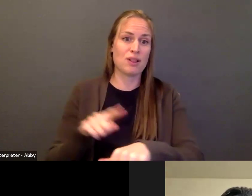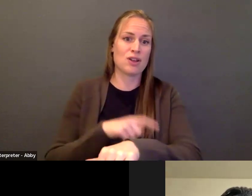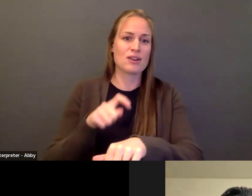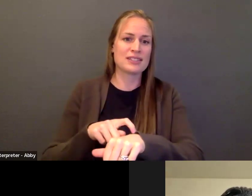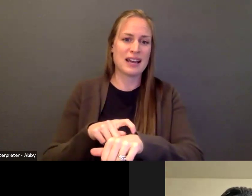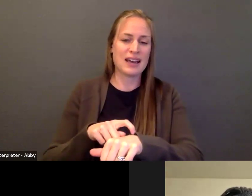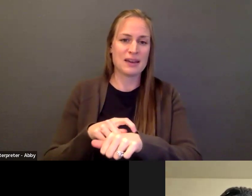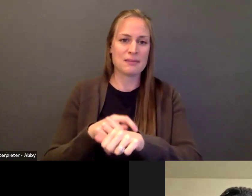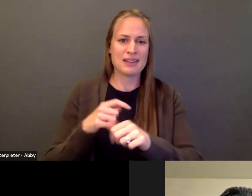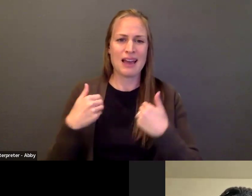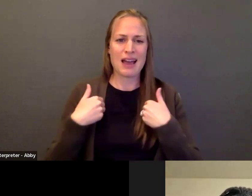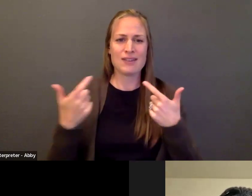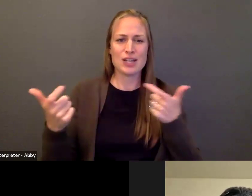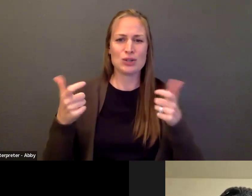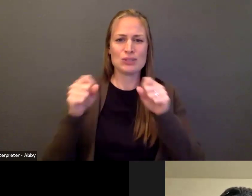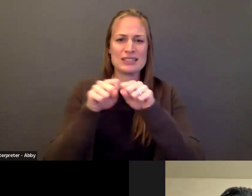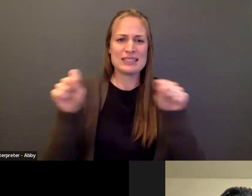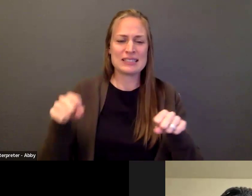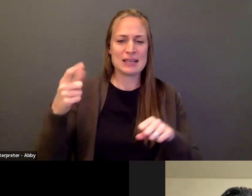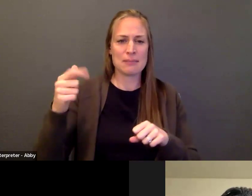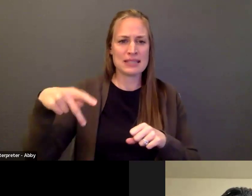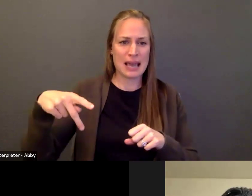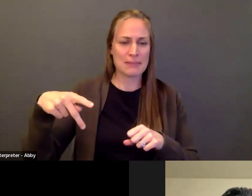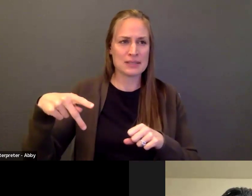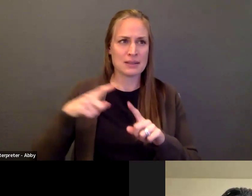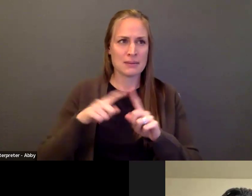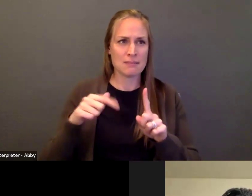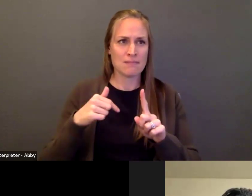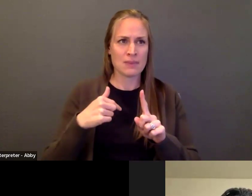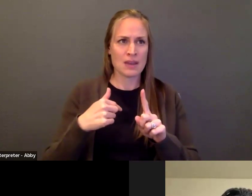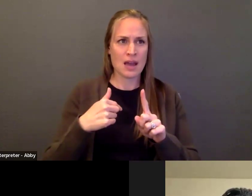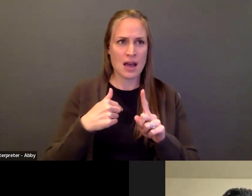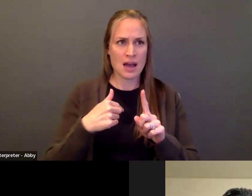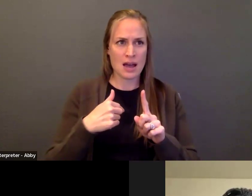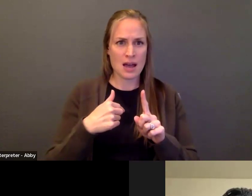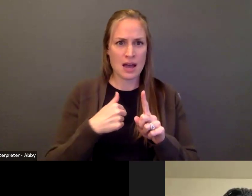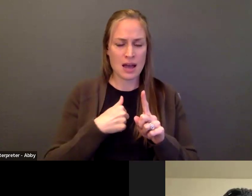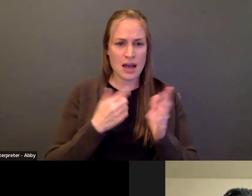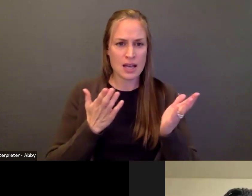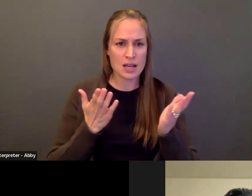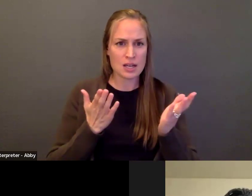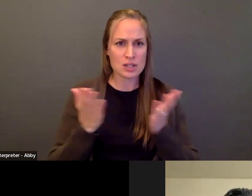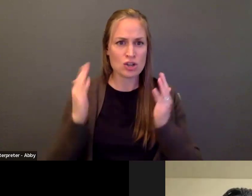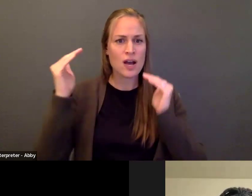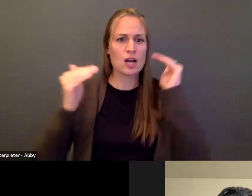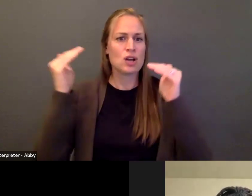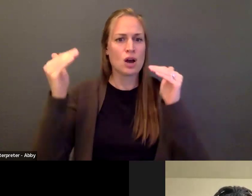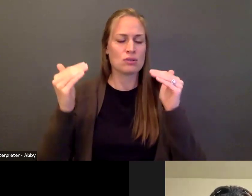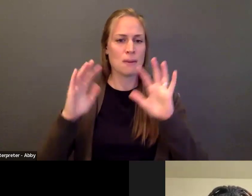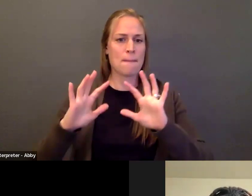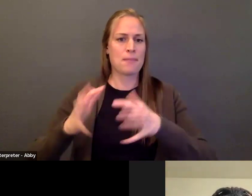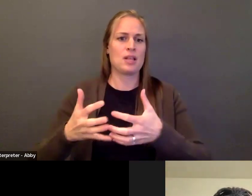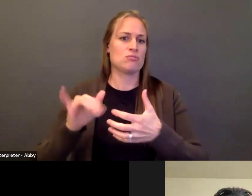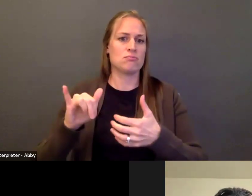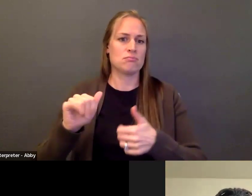huge systems gaps for youth, but I primarily serve the adult population, and it is 10 times worse for adults. As soon as